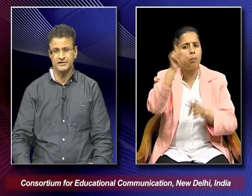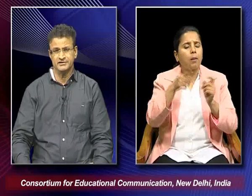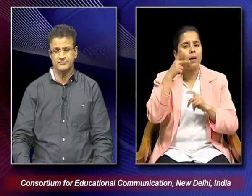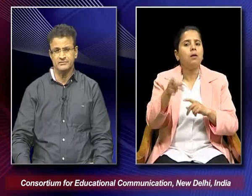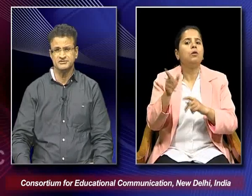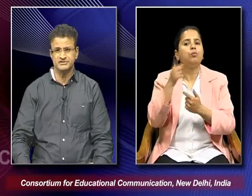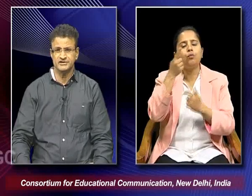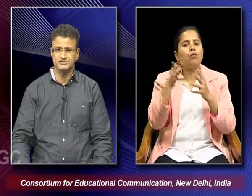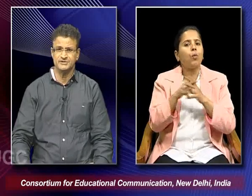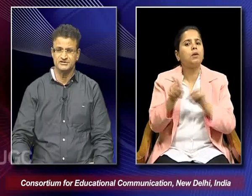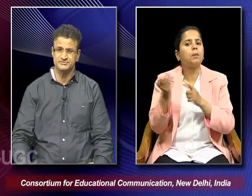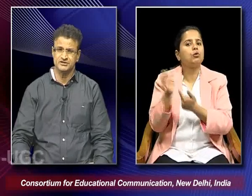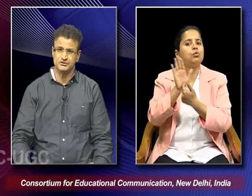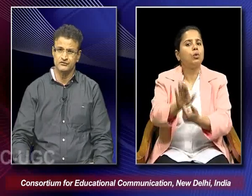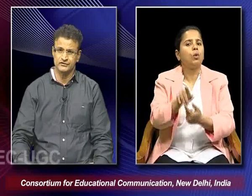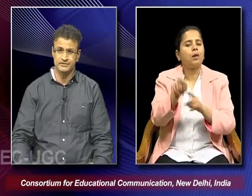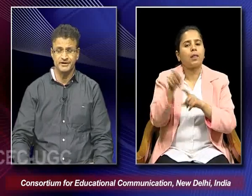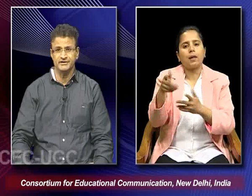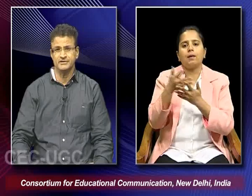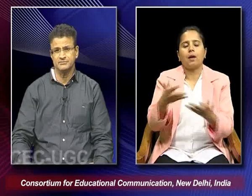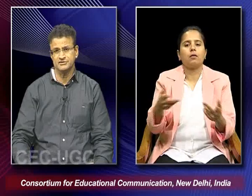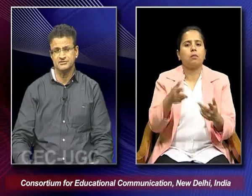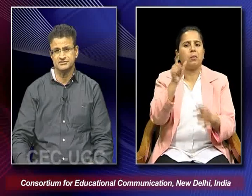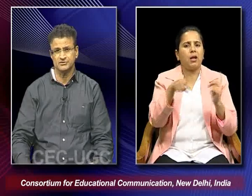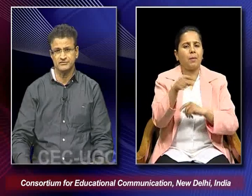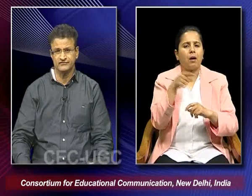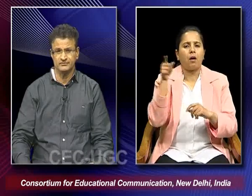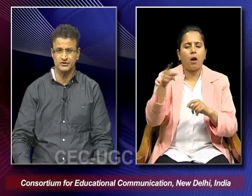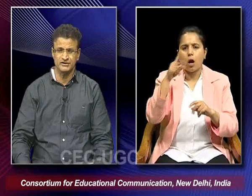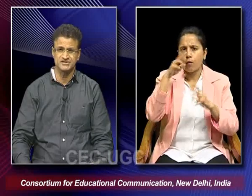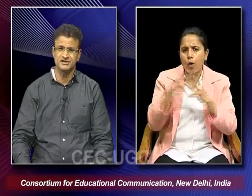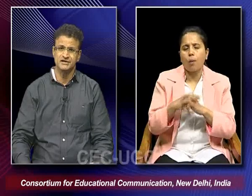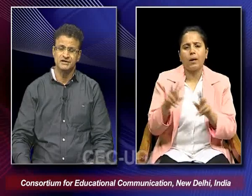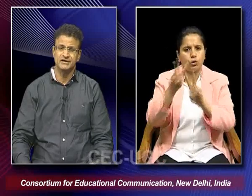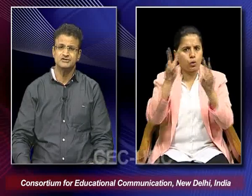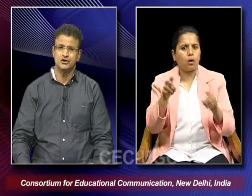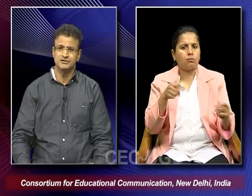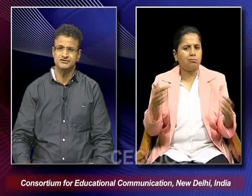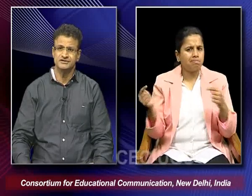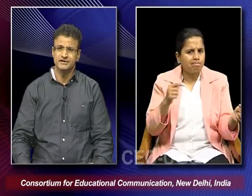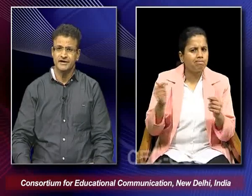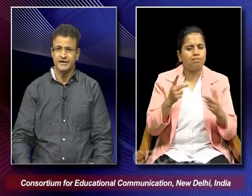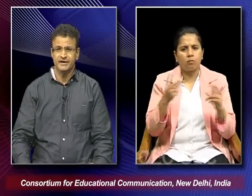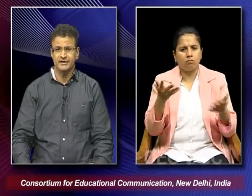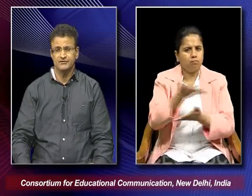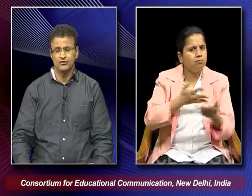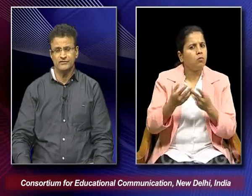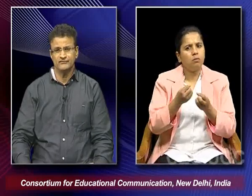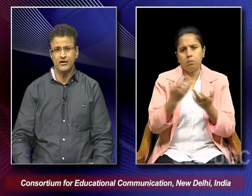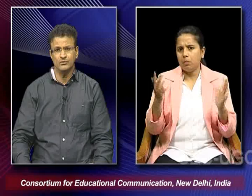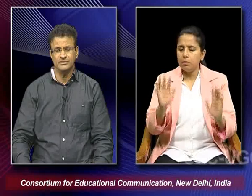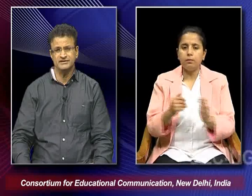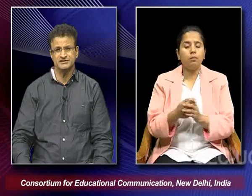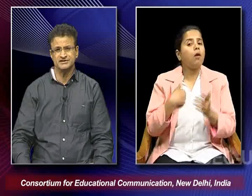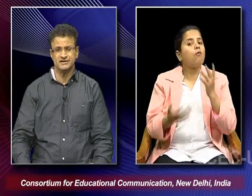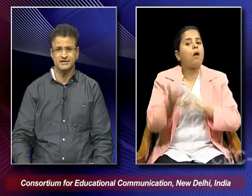portrayed in the films, that has been a subject of debate among some of the film theorists and scholars. And what we have